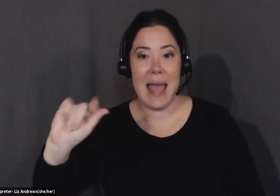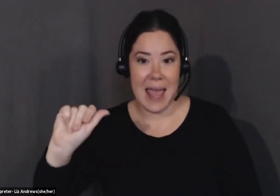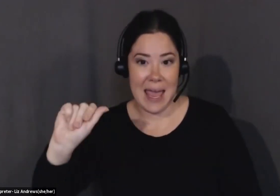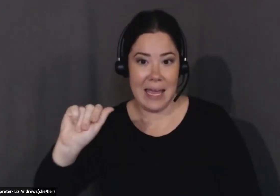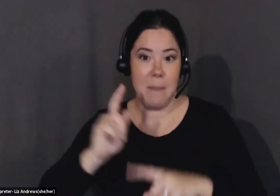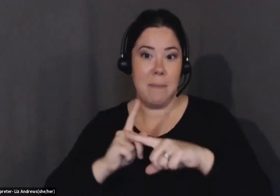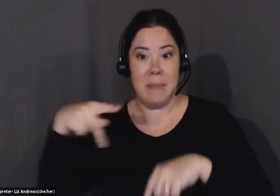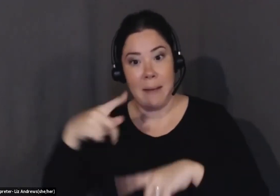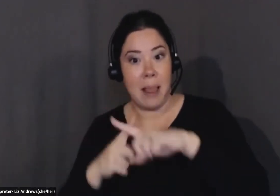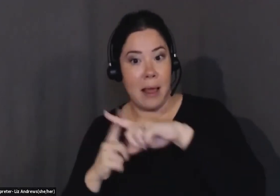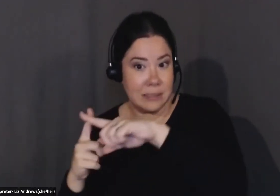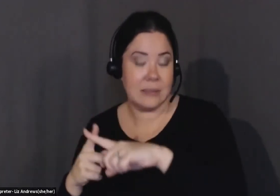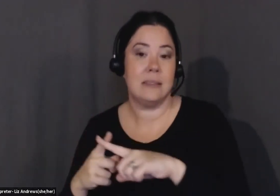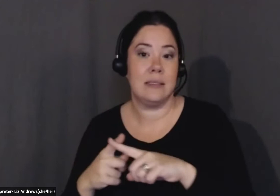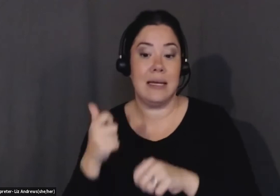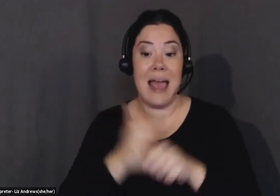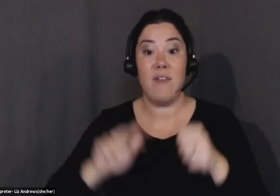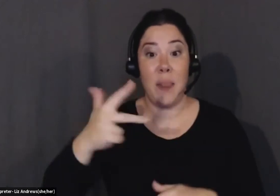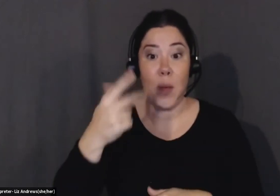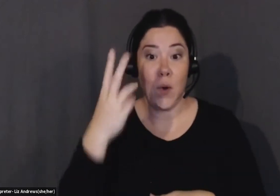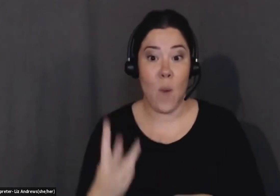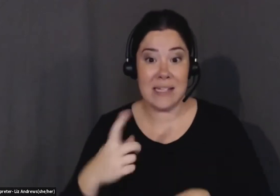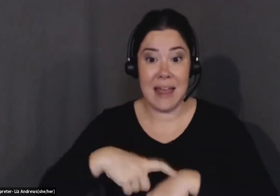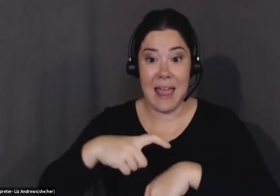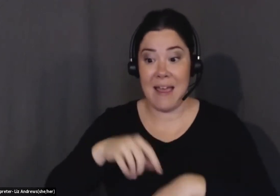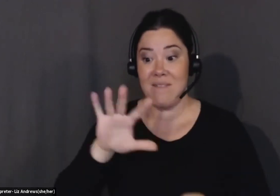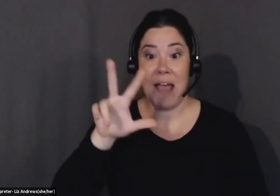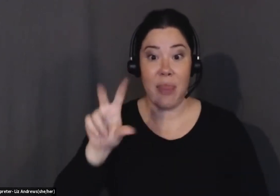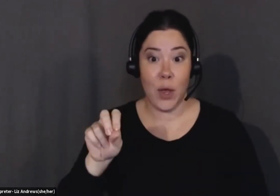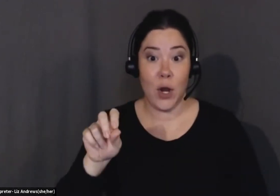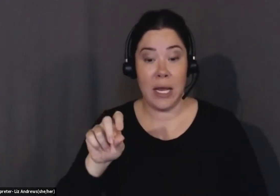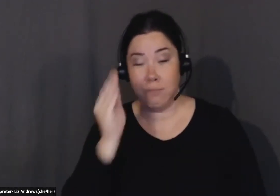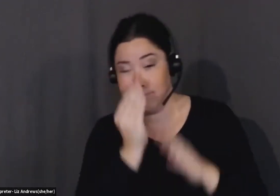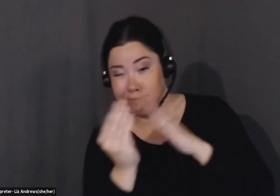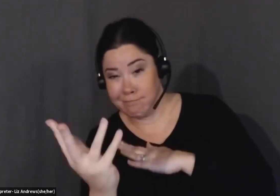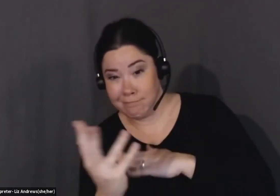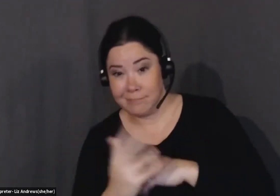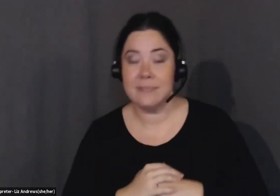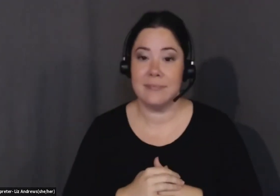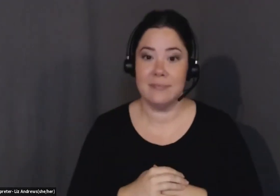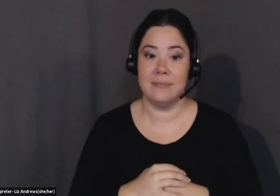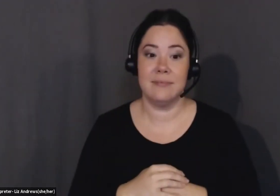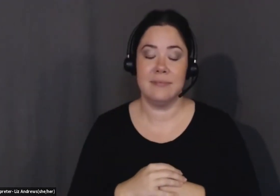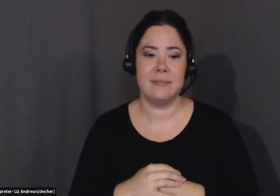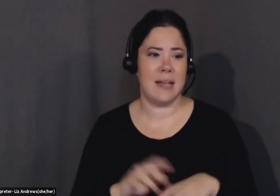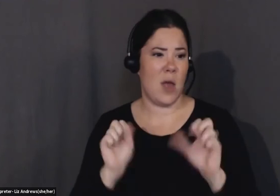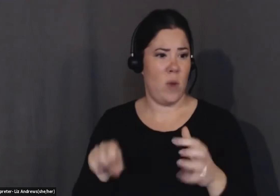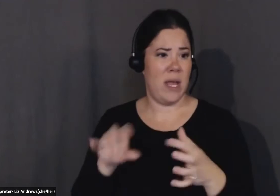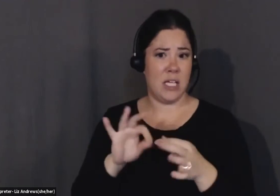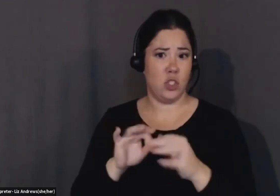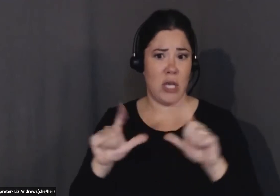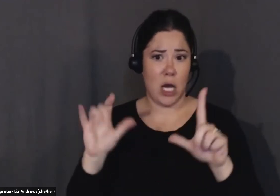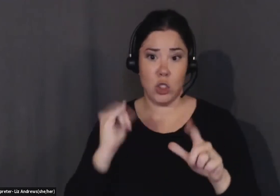every third Wednesday at 5:30, but there it is. And we can share that information. If you can't